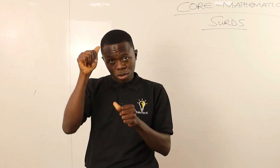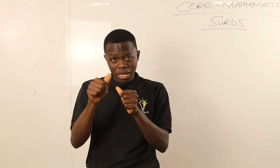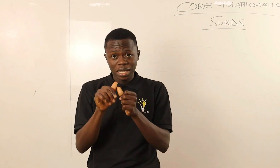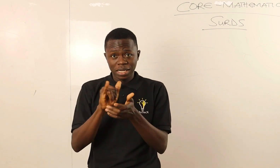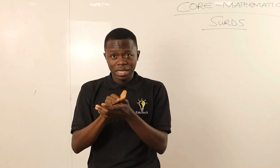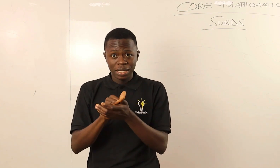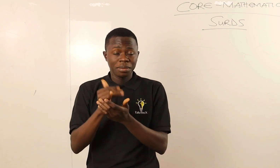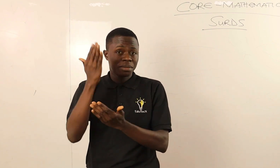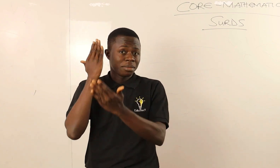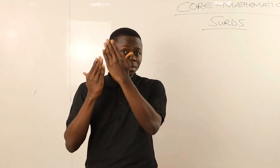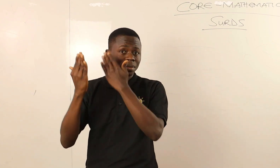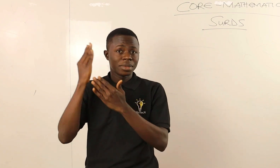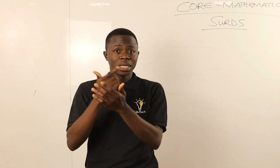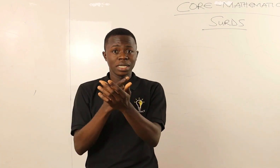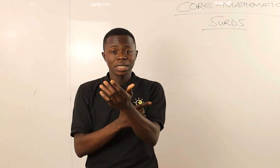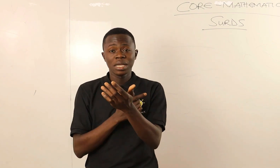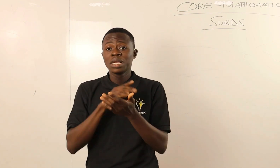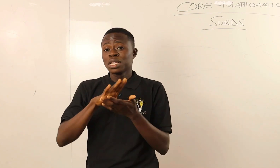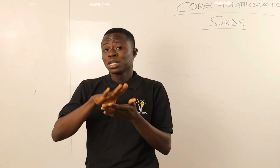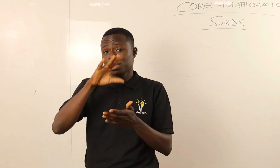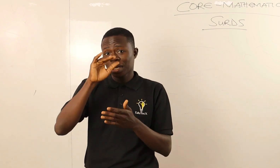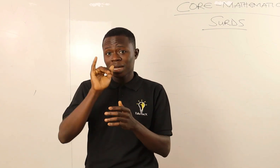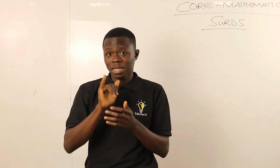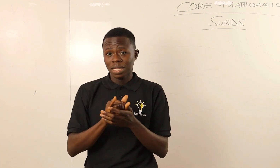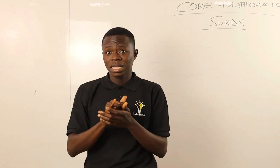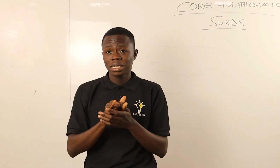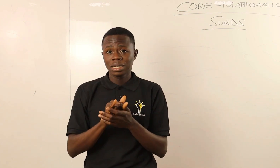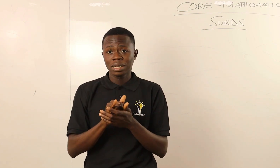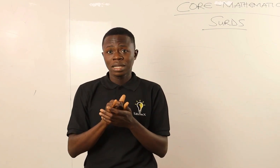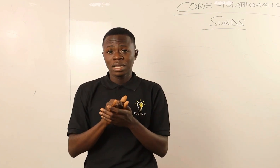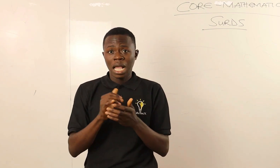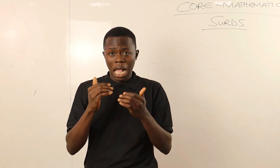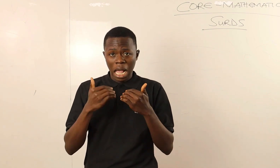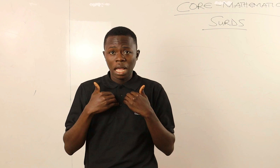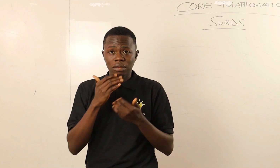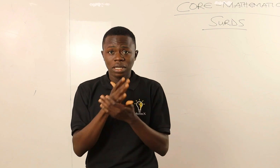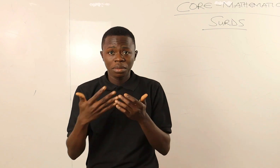You remember that in that lesson, we talked about perfect